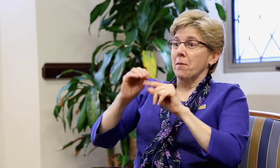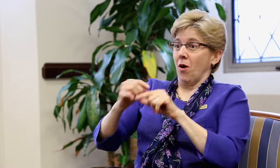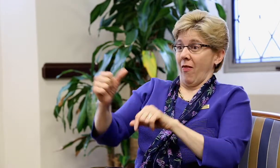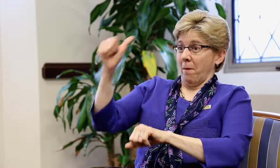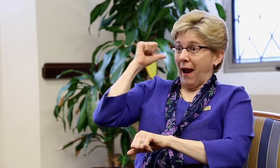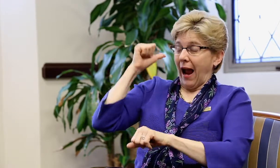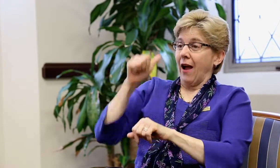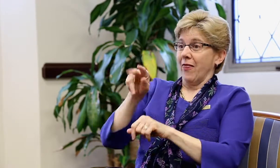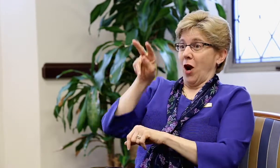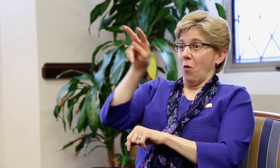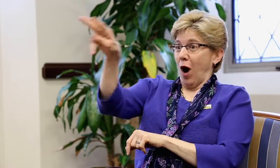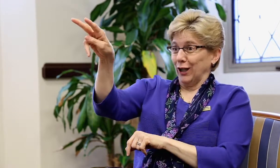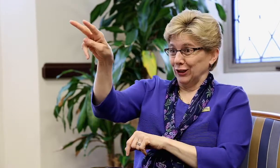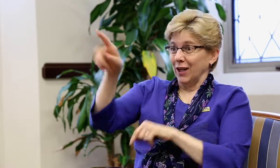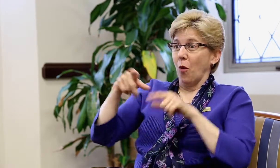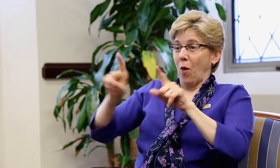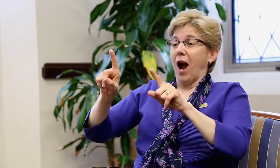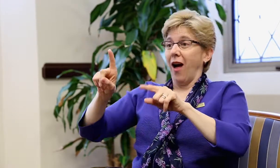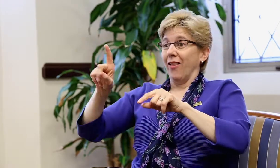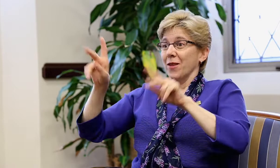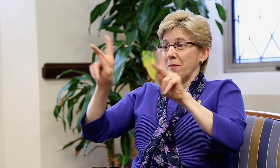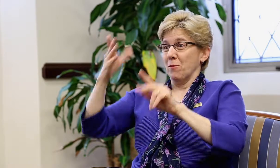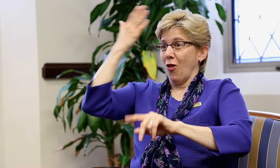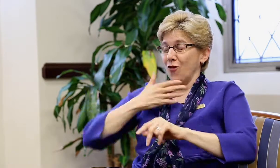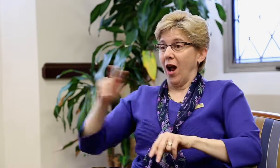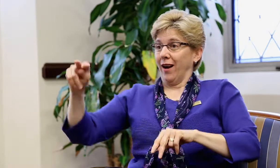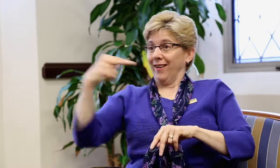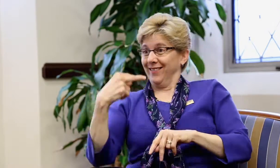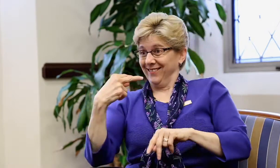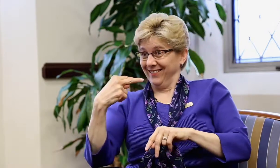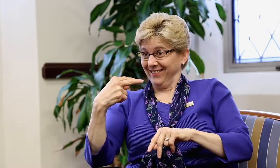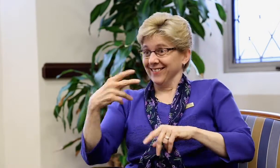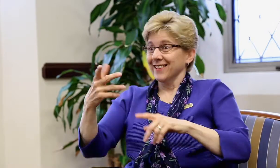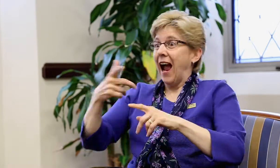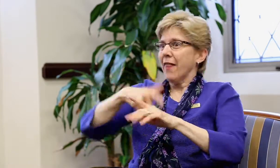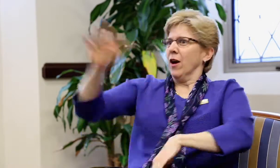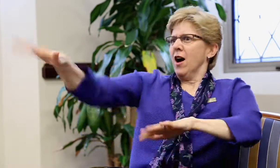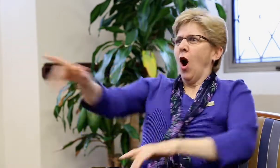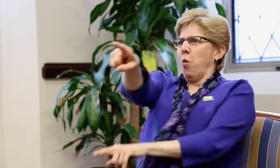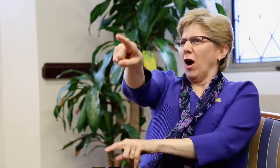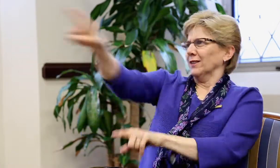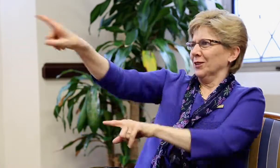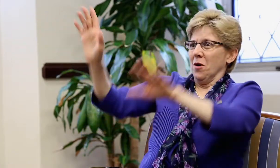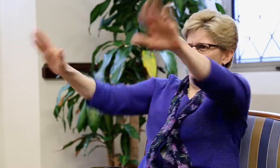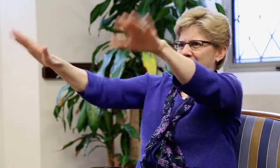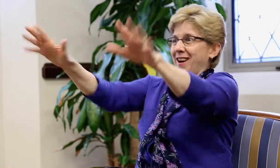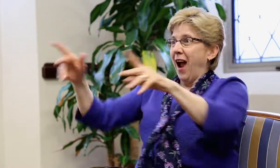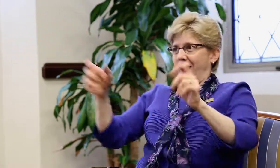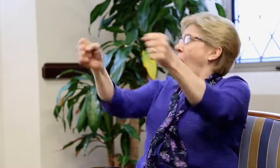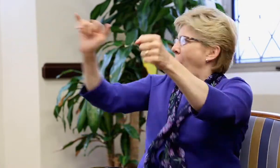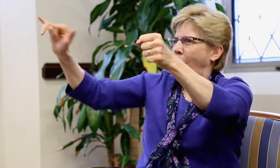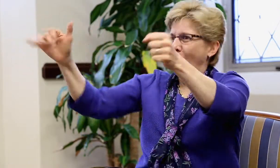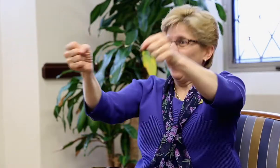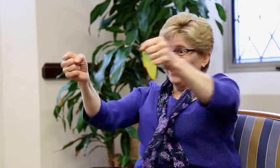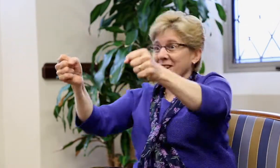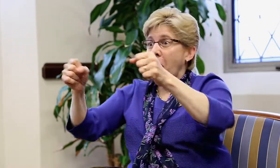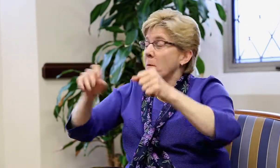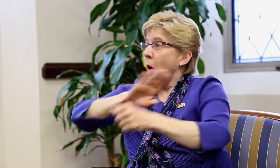in the back are the ones who are watching what's happening, while the people in the front are sort of part of the conversation. And those in the back are doing the backseat driving, if you will. But